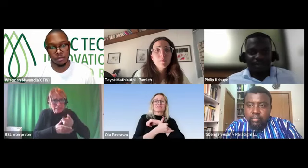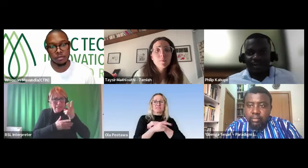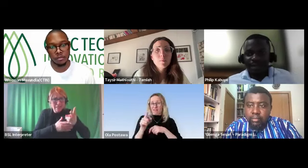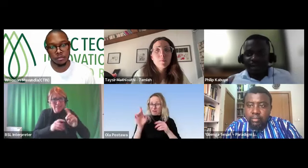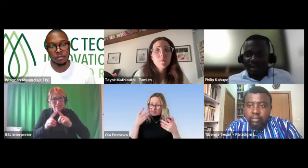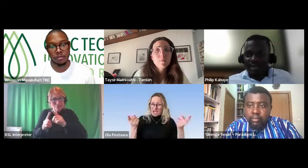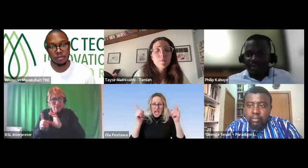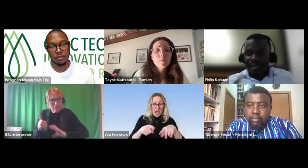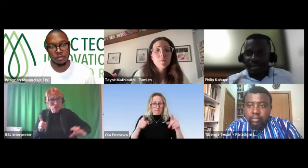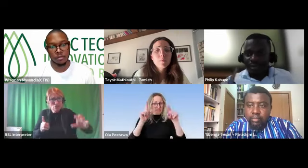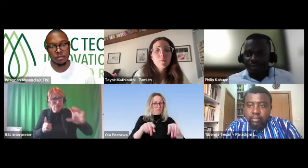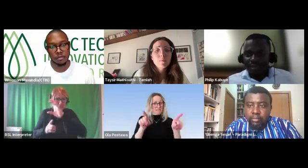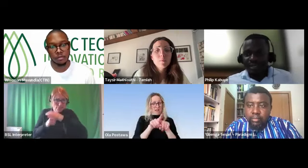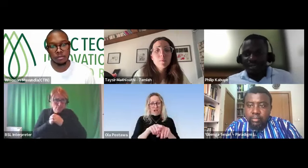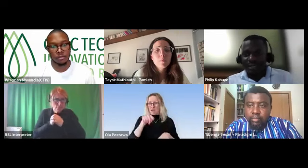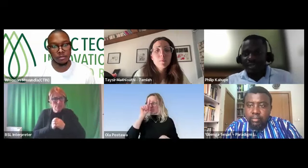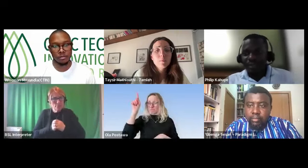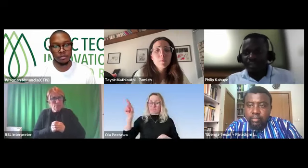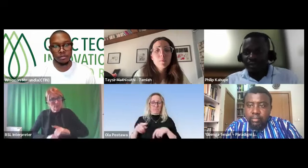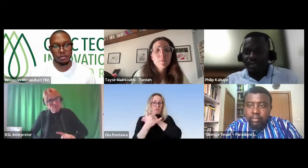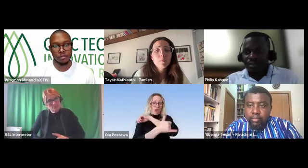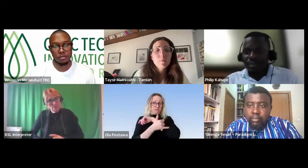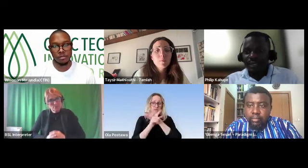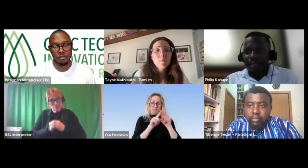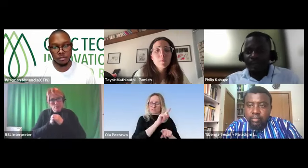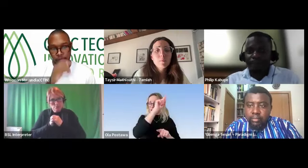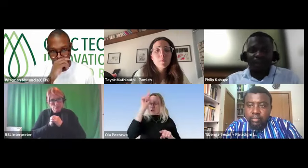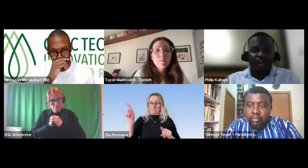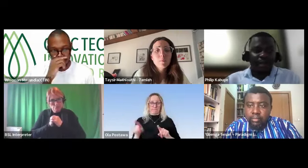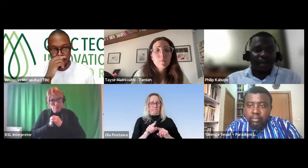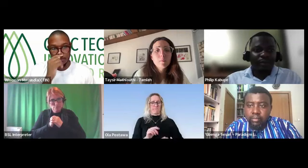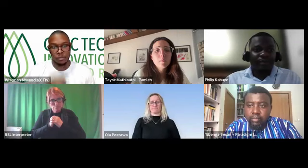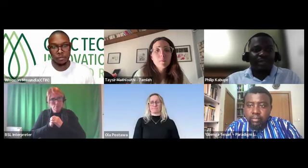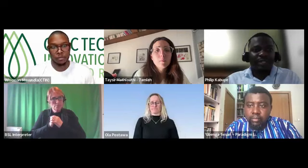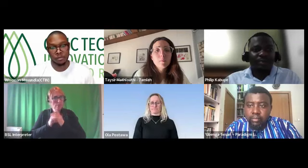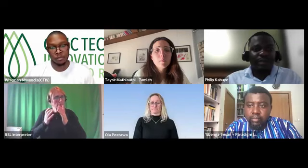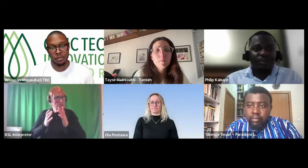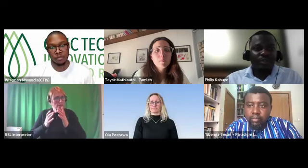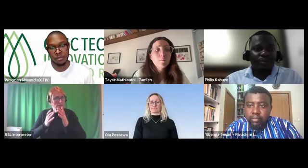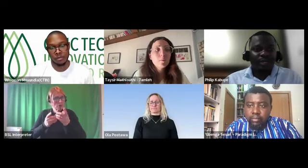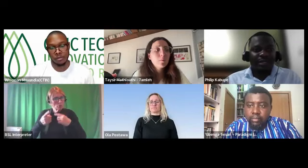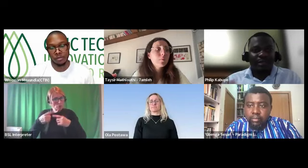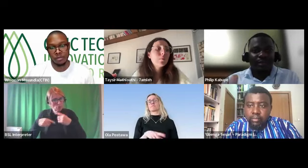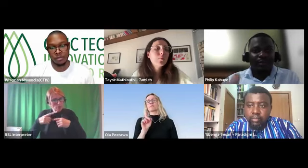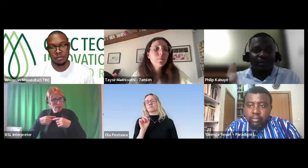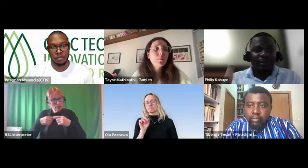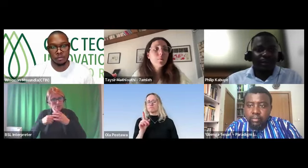different countries. But to be fast and respond as well, I want to bring this back to also